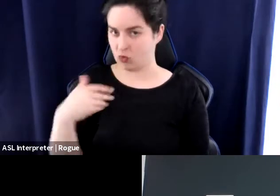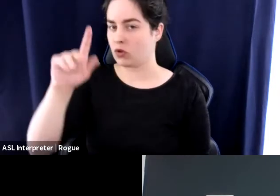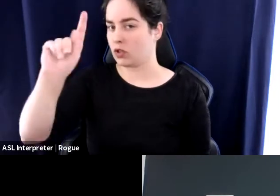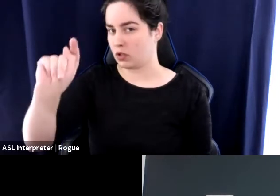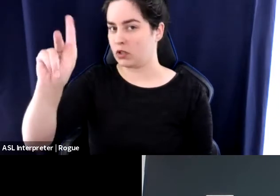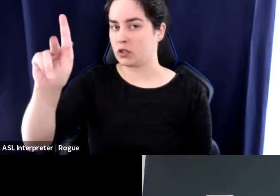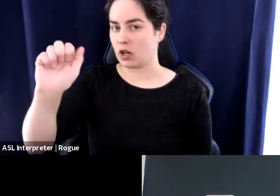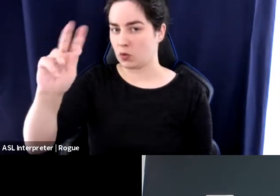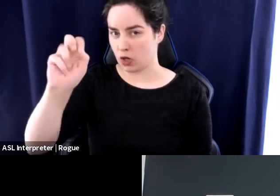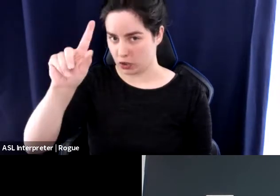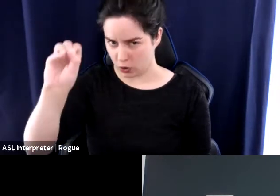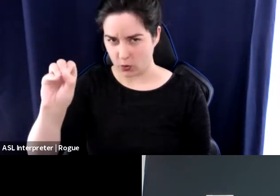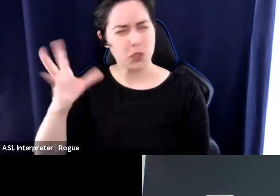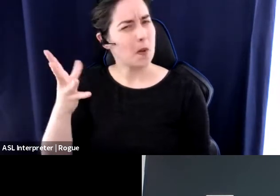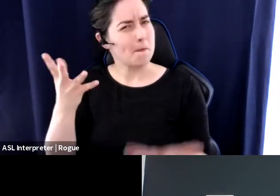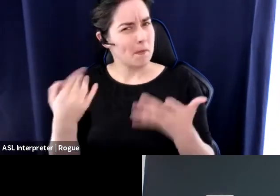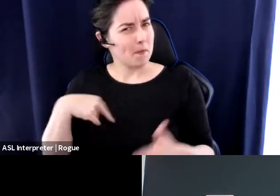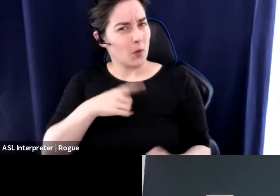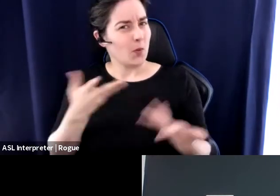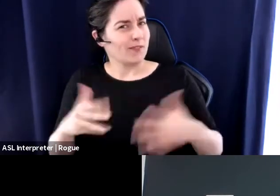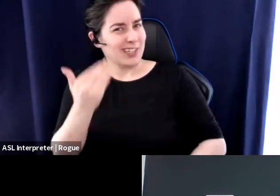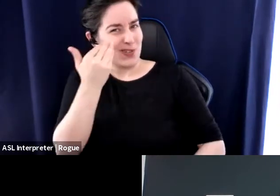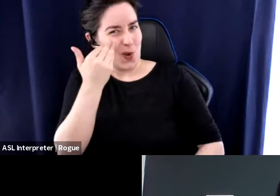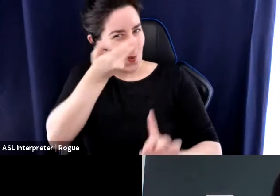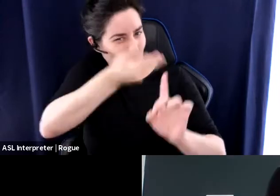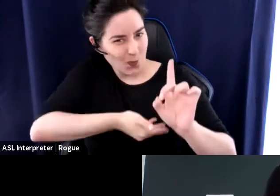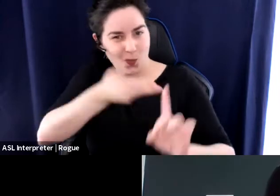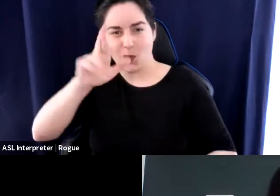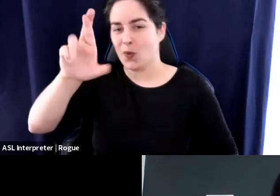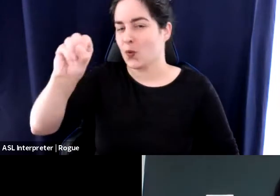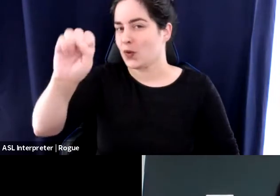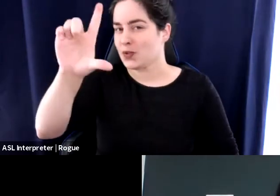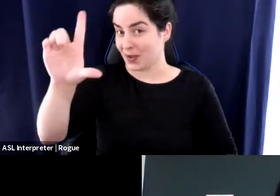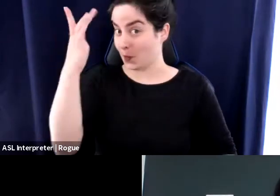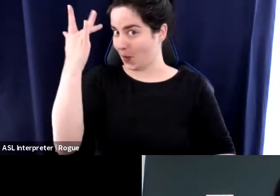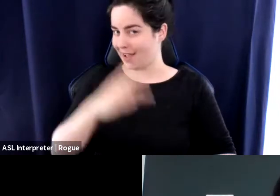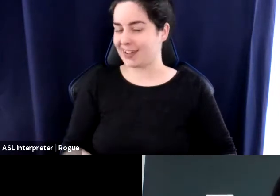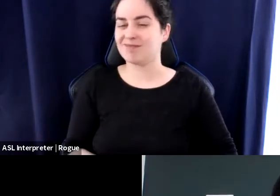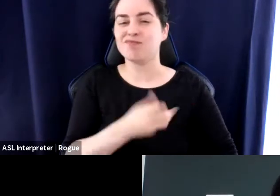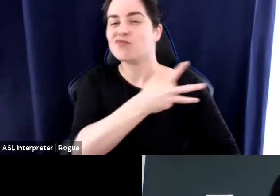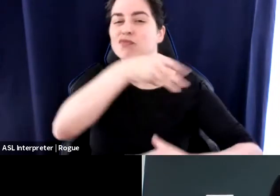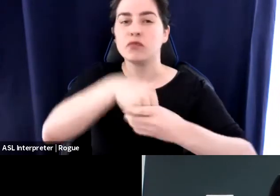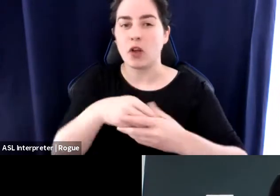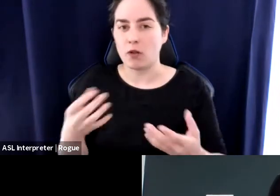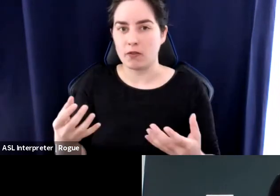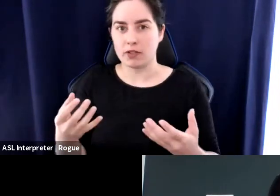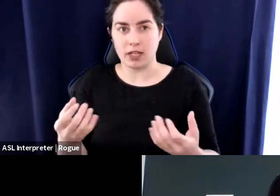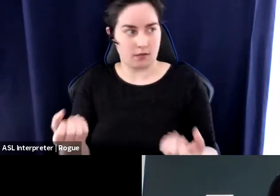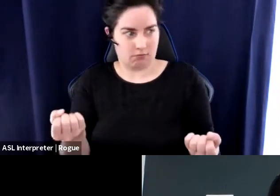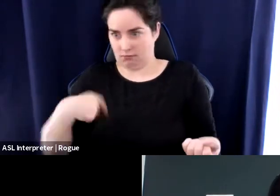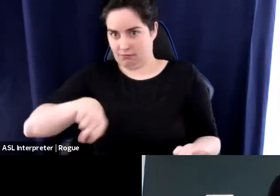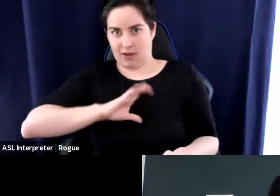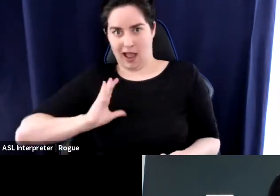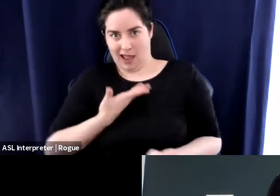somewhat familiar with Roselle because of her presence in helping to educate us all